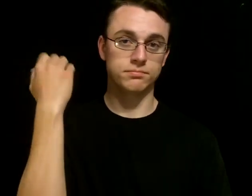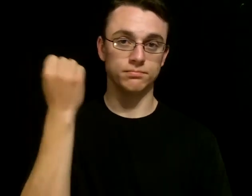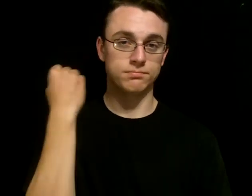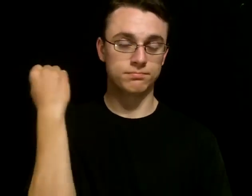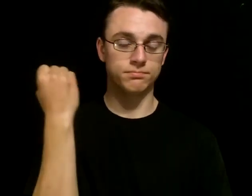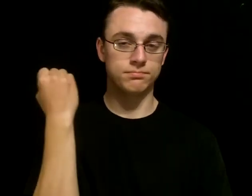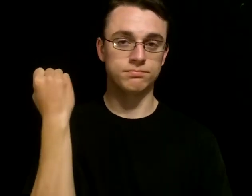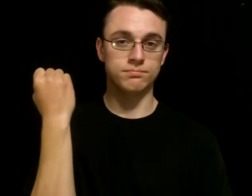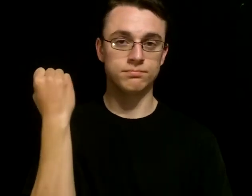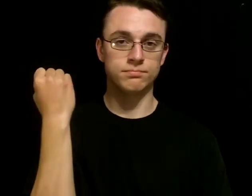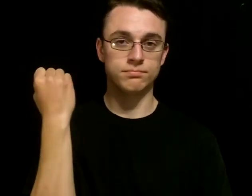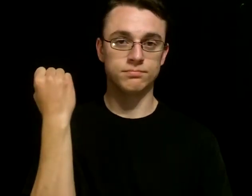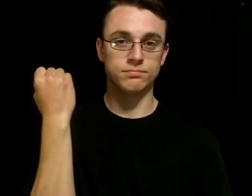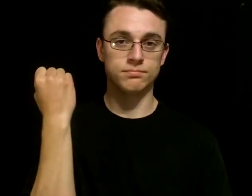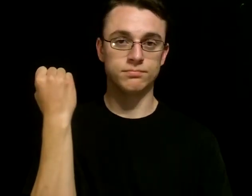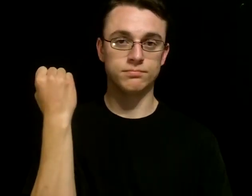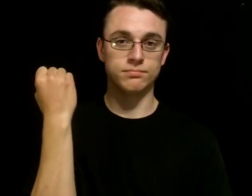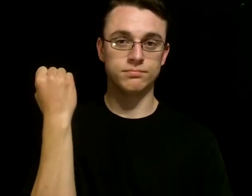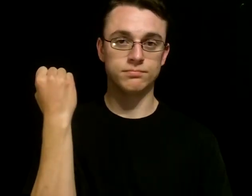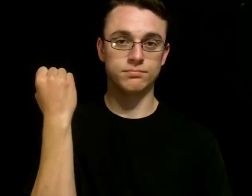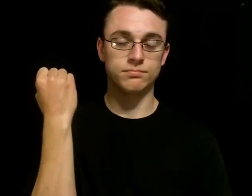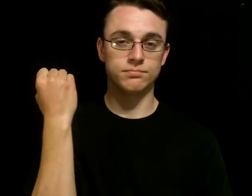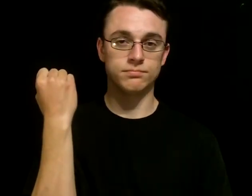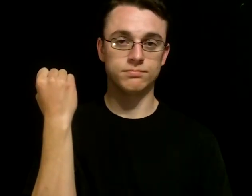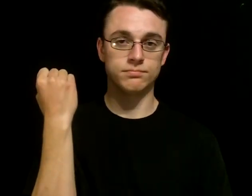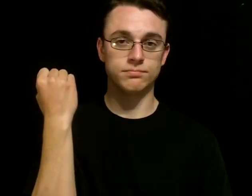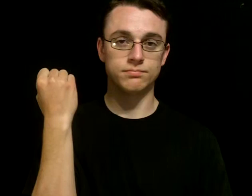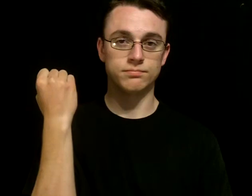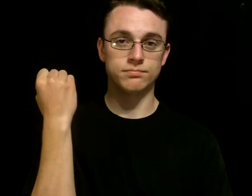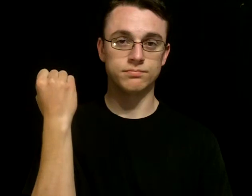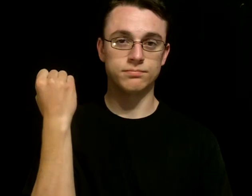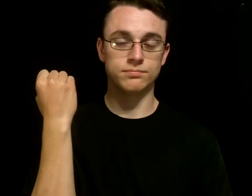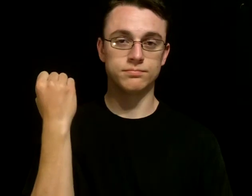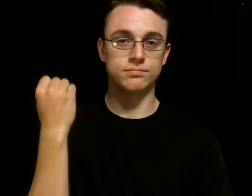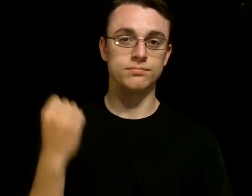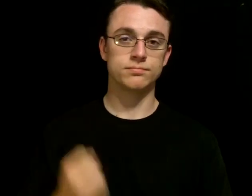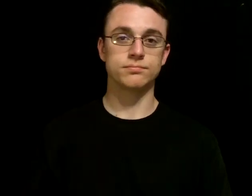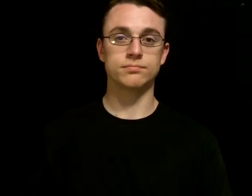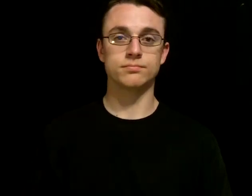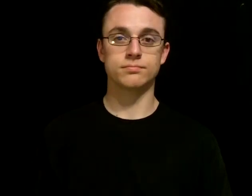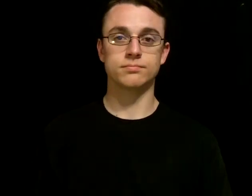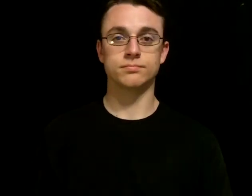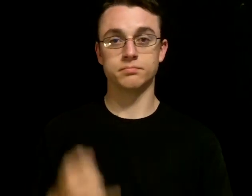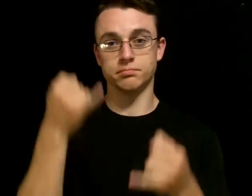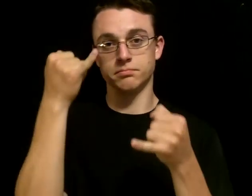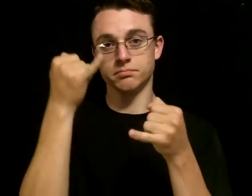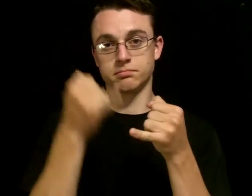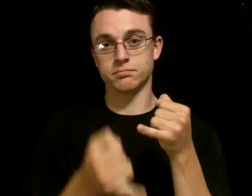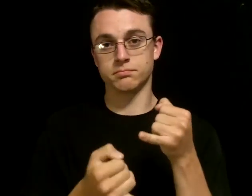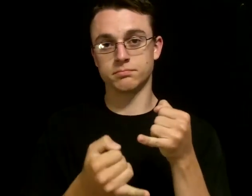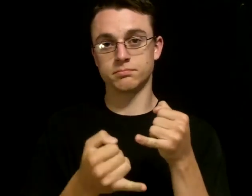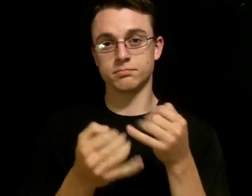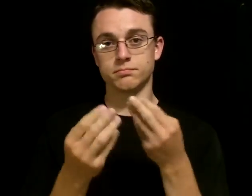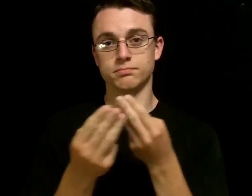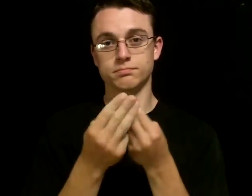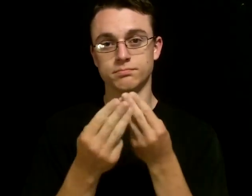Saturday, as opposed to the last math problem. That would be your last math